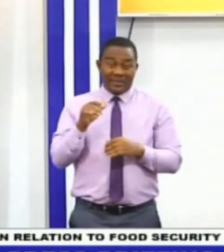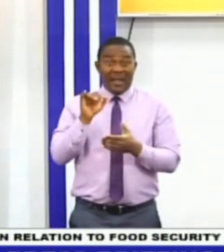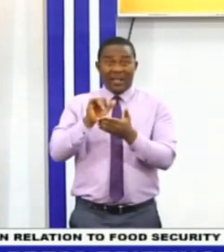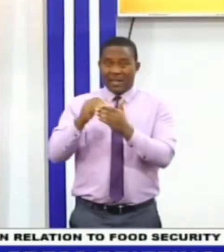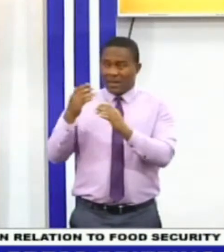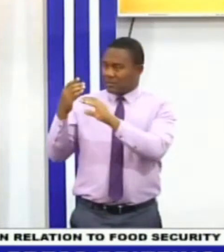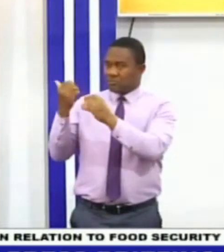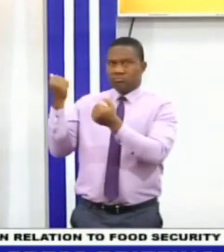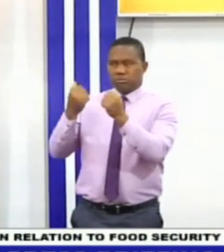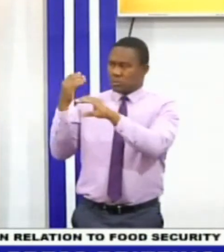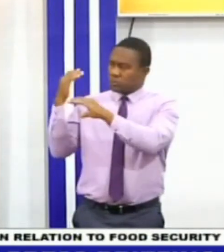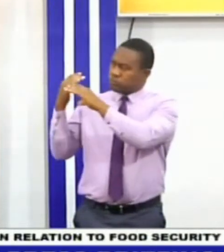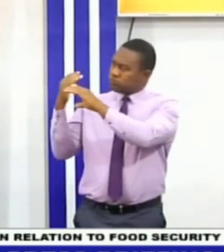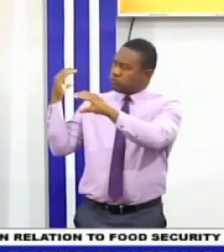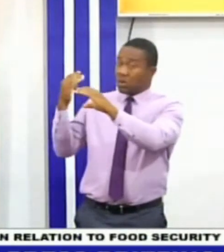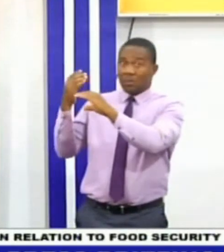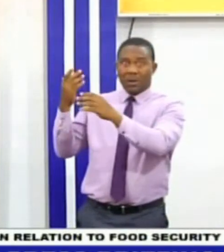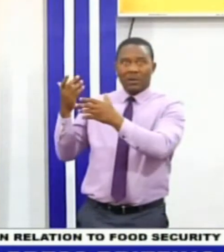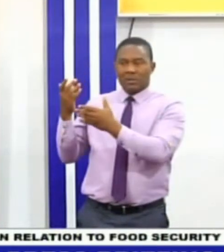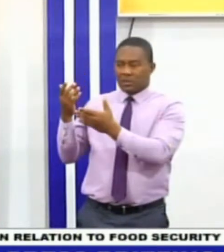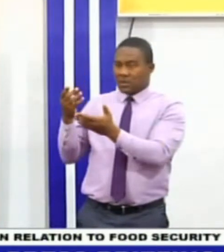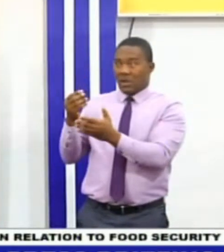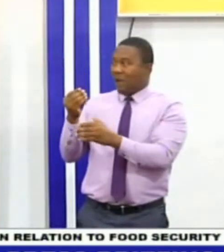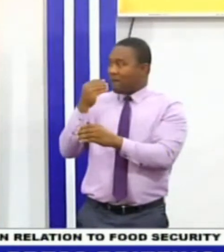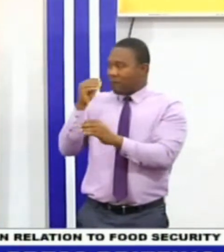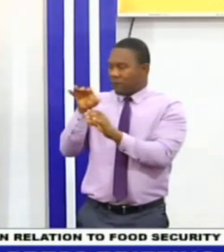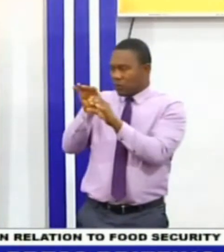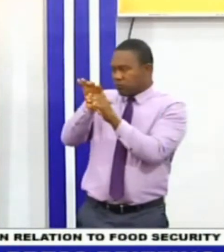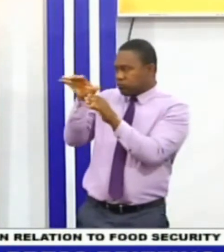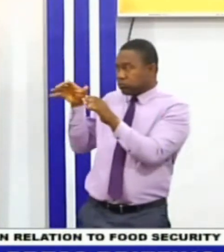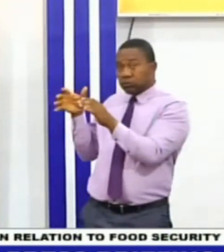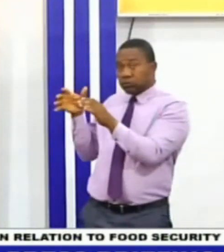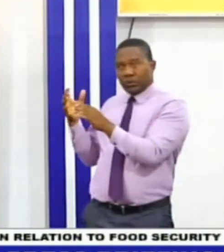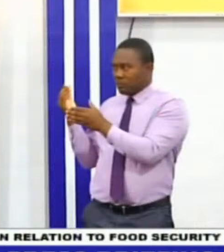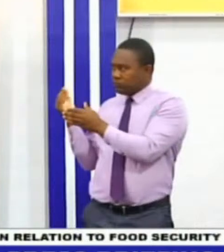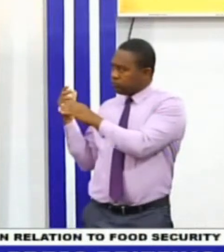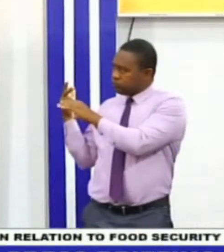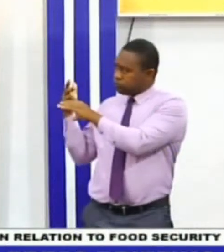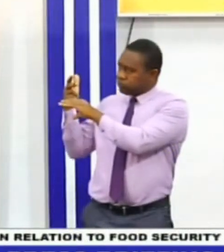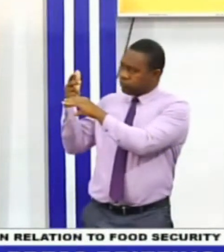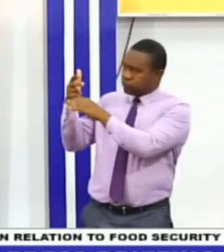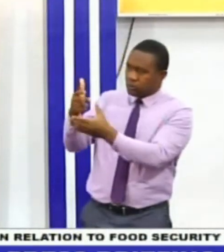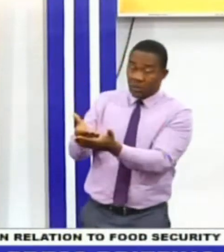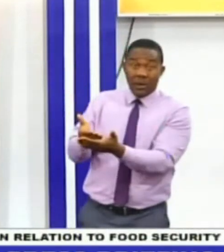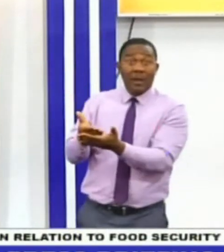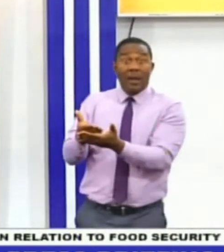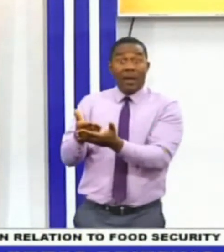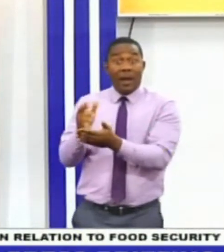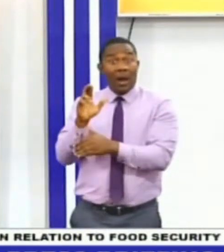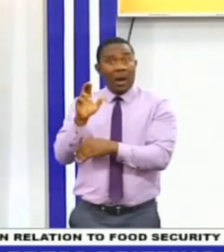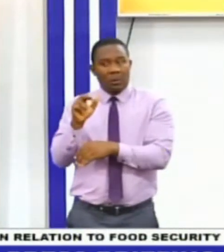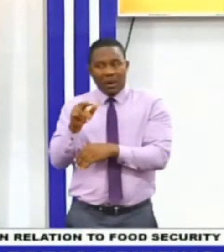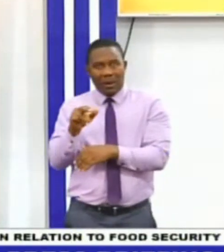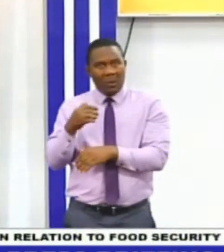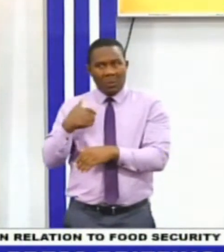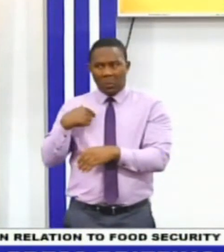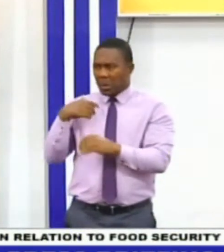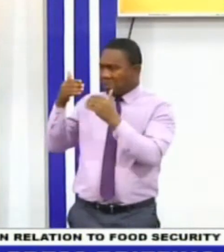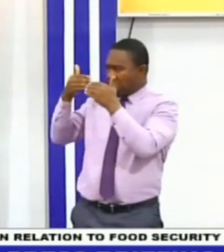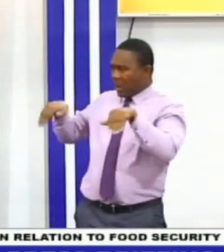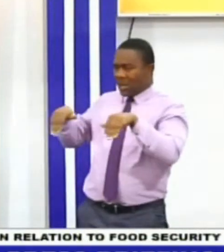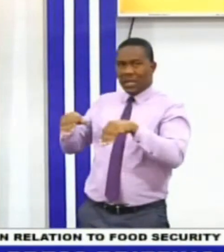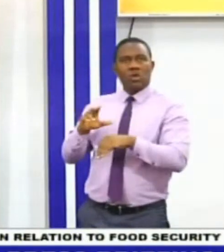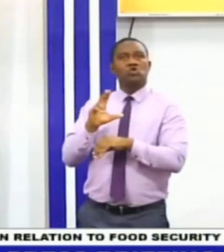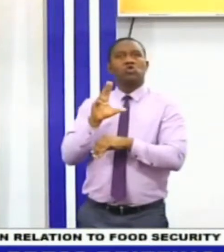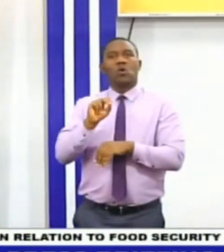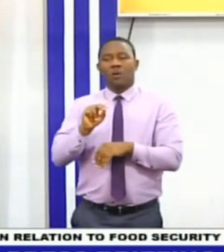drivers wo mo de aduane free mia bank na se kumase no ye mpre mo fama enya no kre omo ko omo